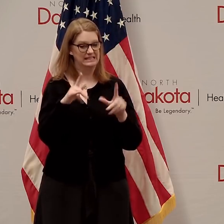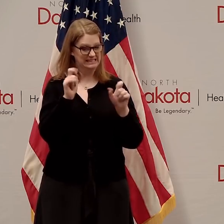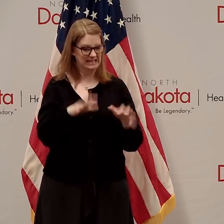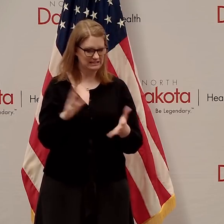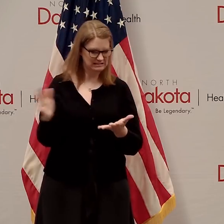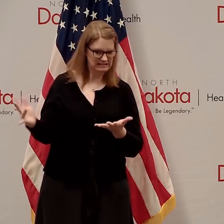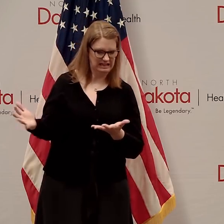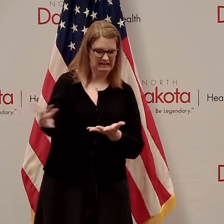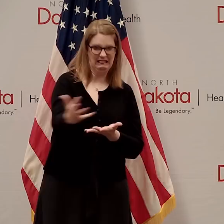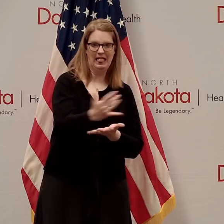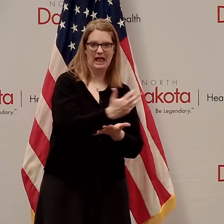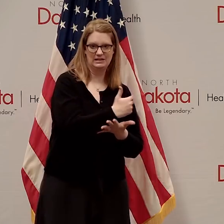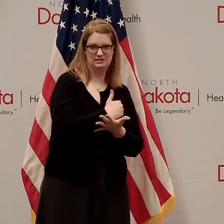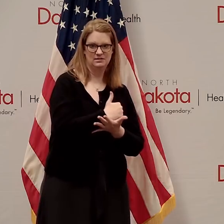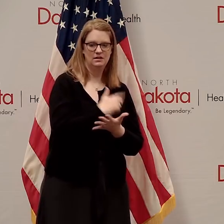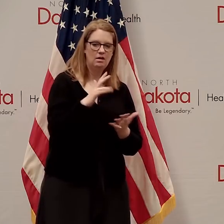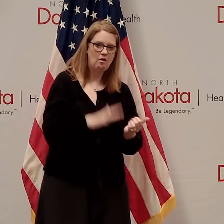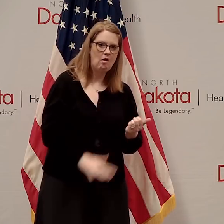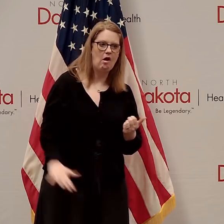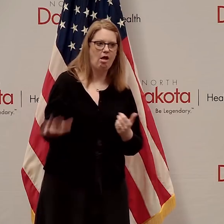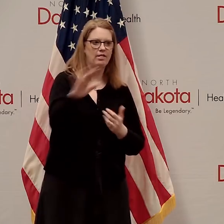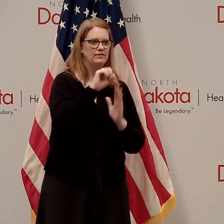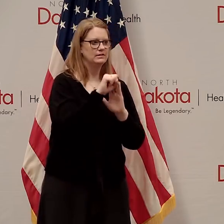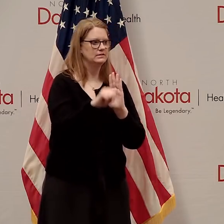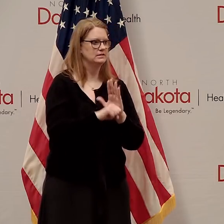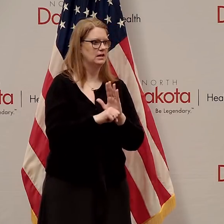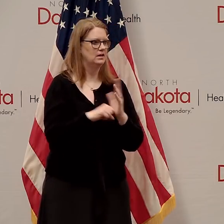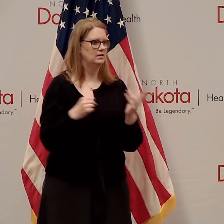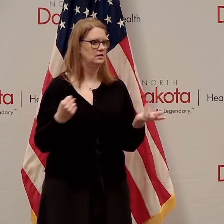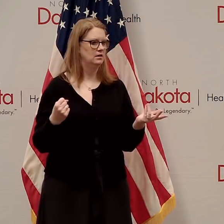tests across the state, and of course